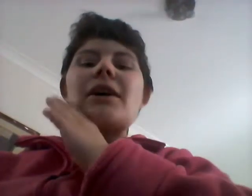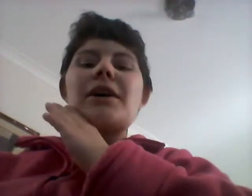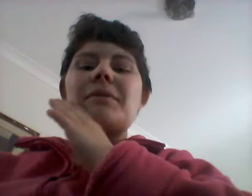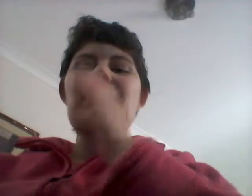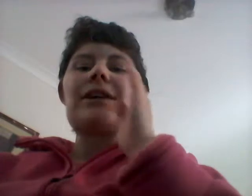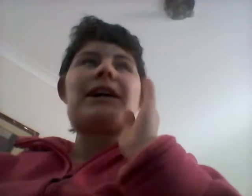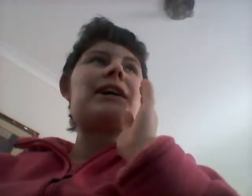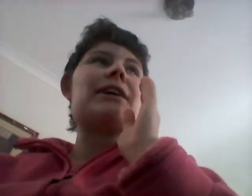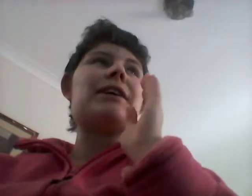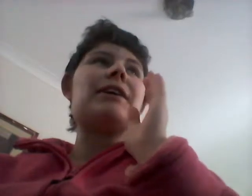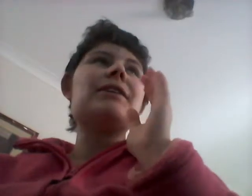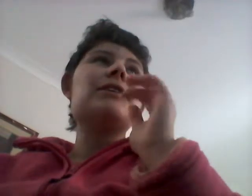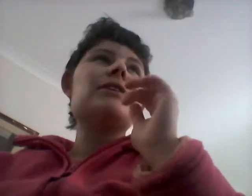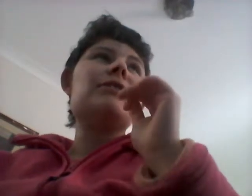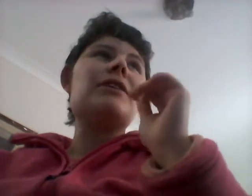Farm he had a dog.